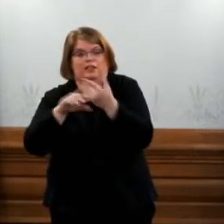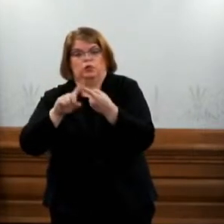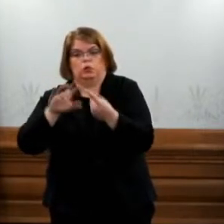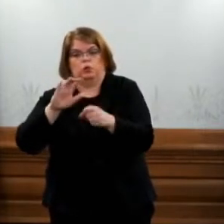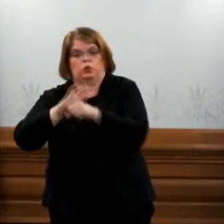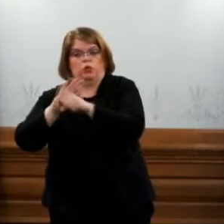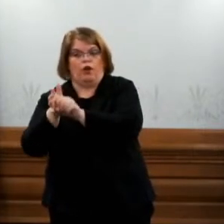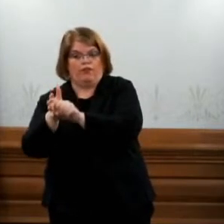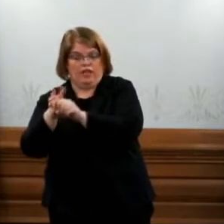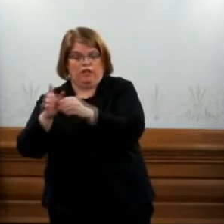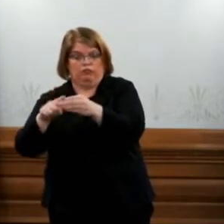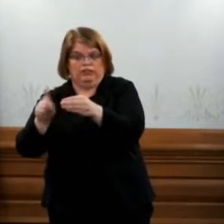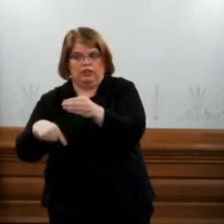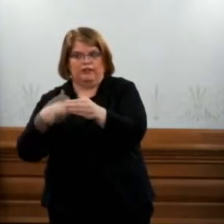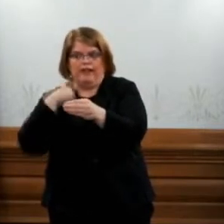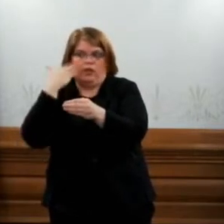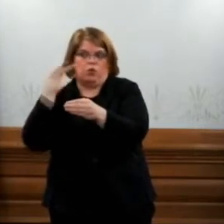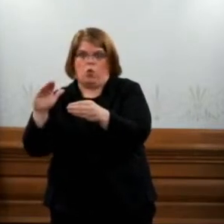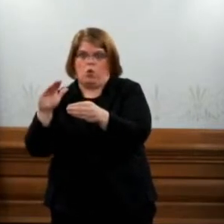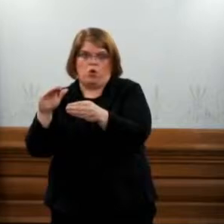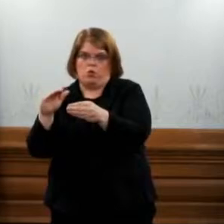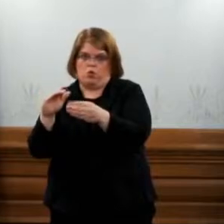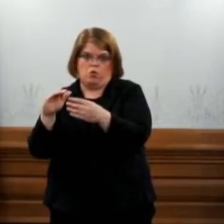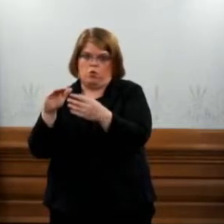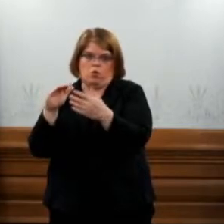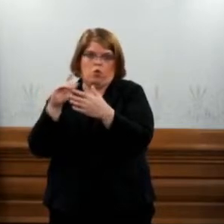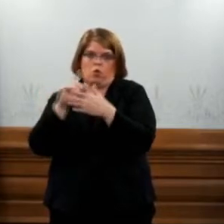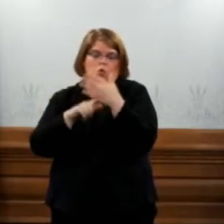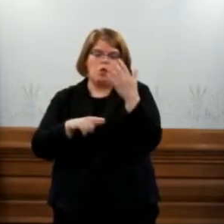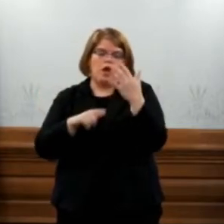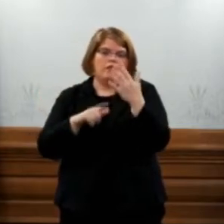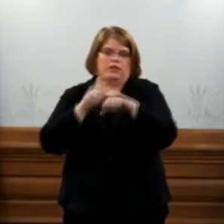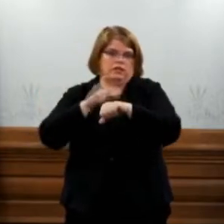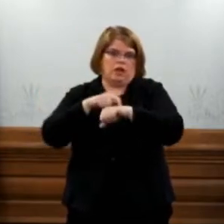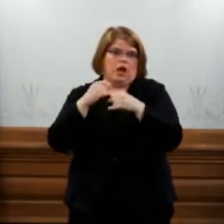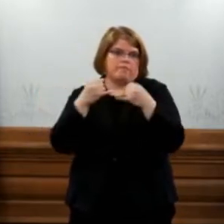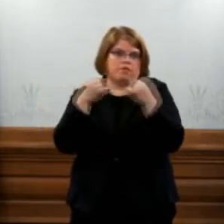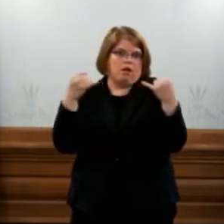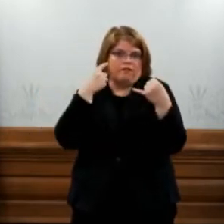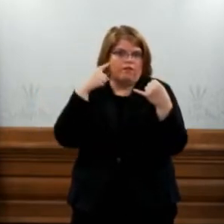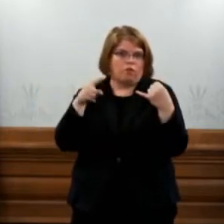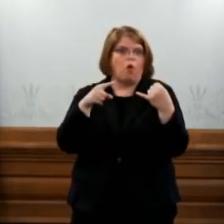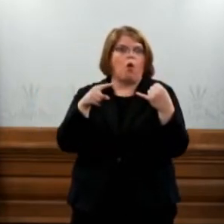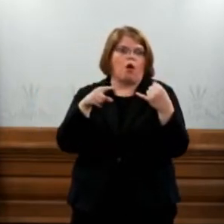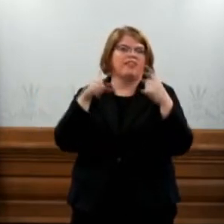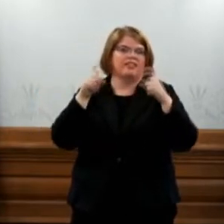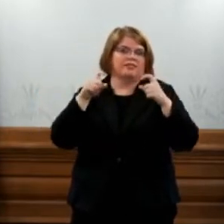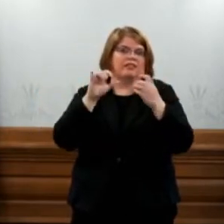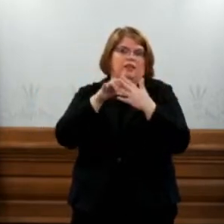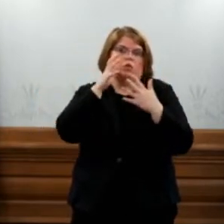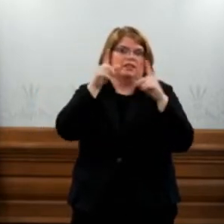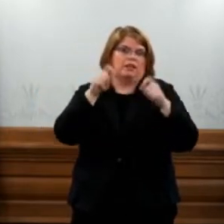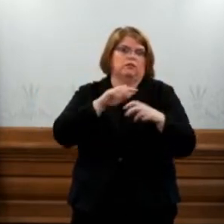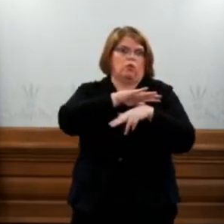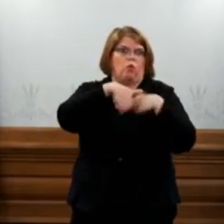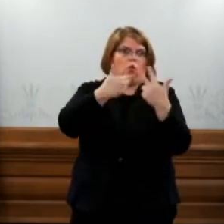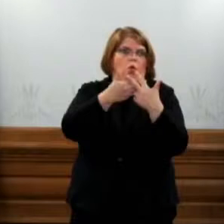what the turnaround time is going to be with that multiplex test, but there's still going to be a little concern about that.